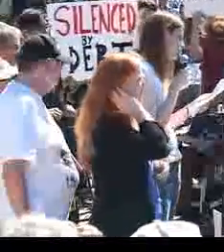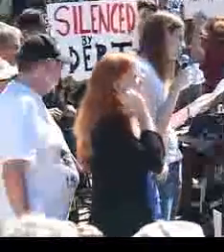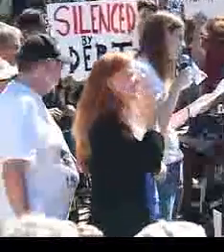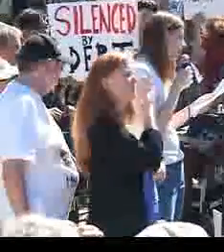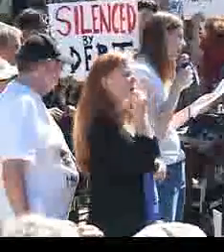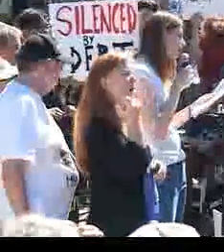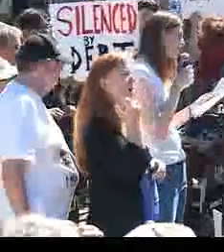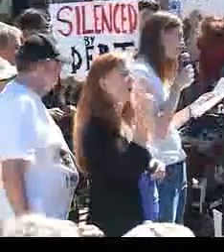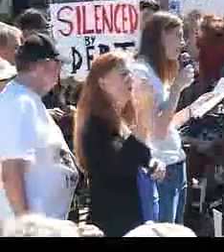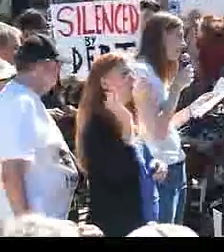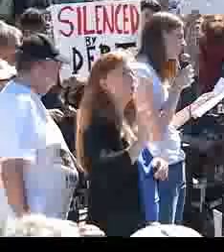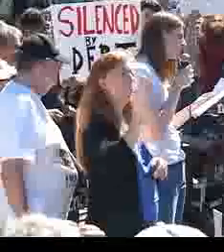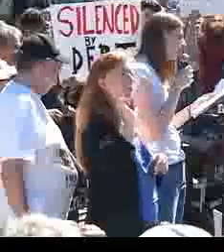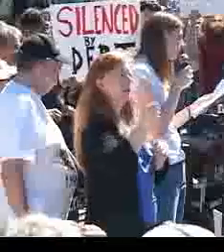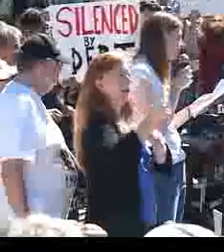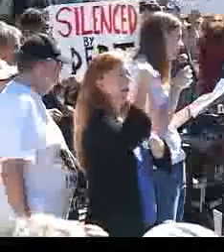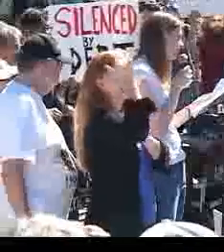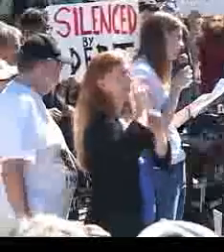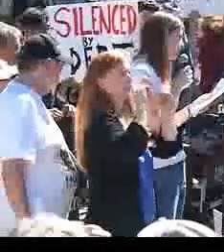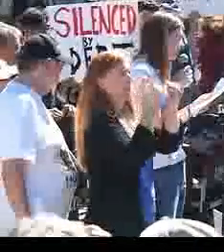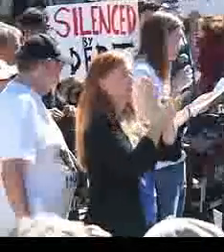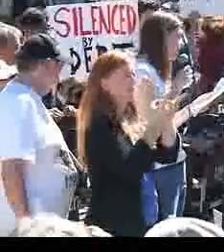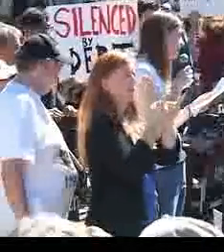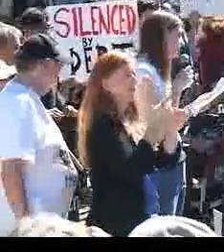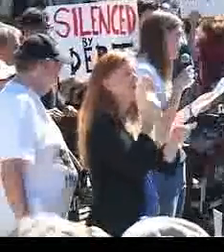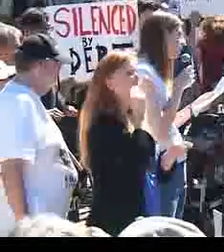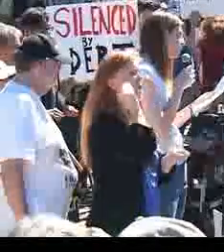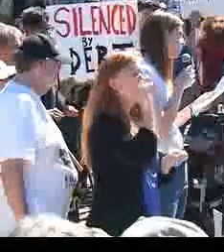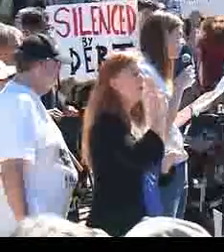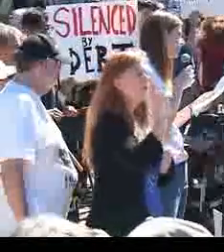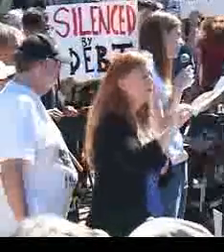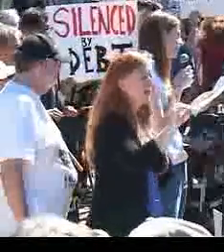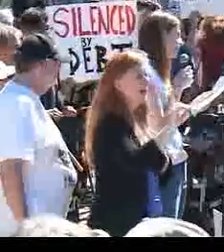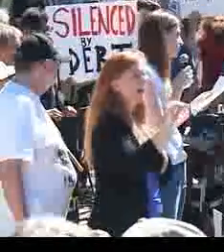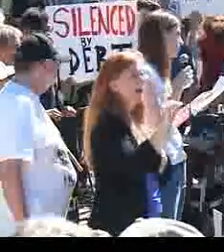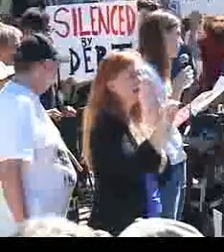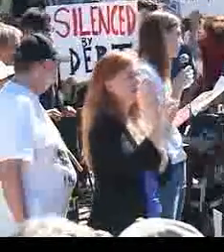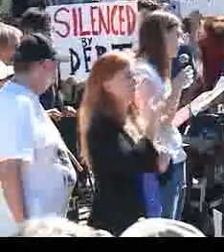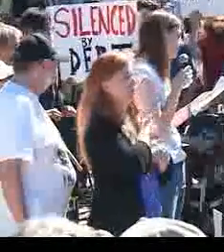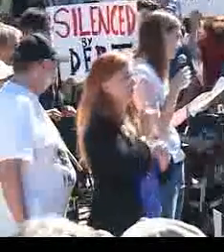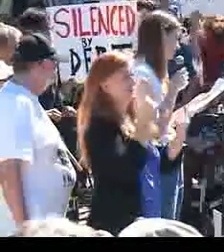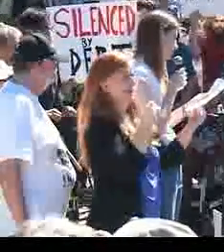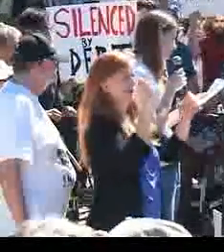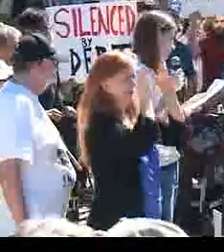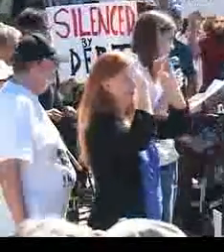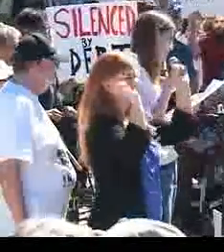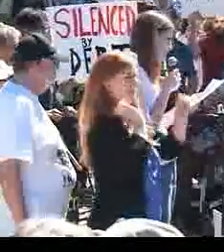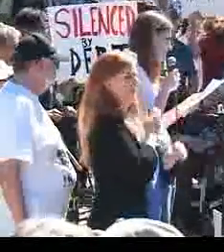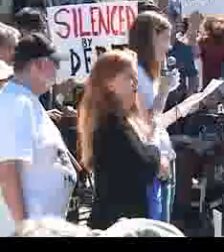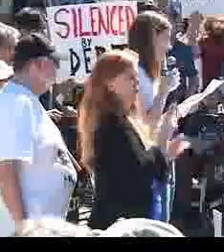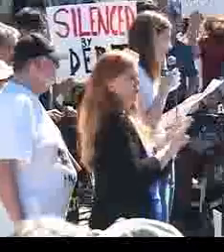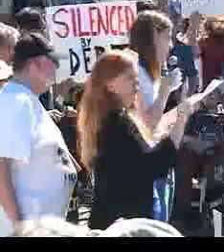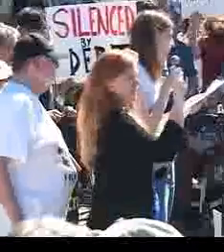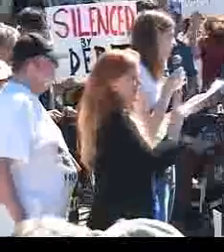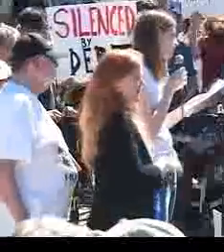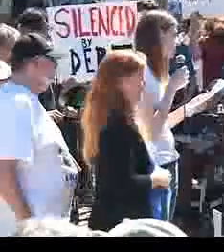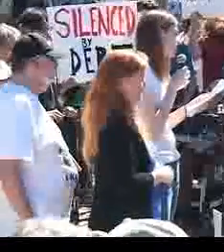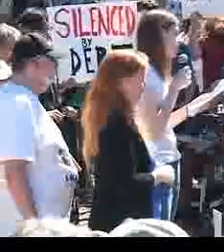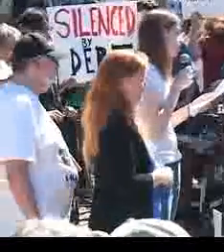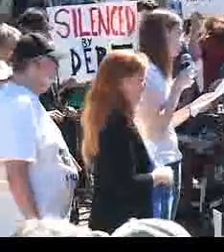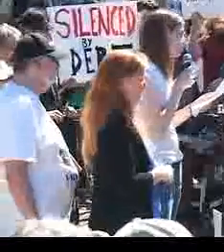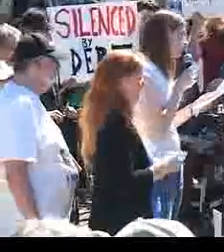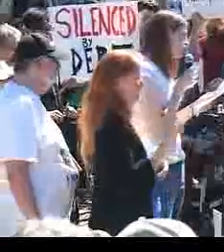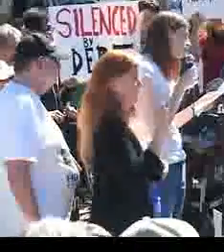Because the former head of the Department of Homeland Security is now the president of our university. And